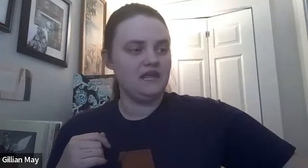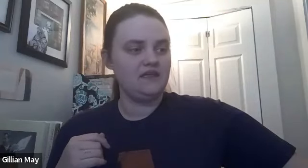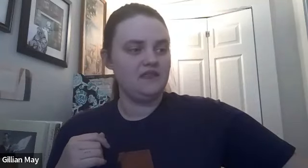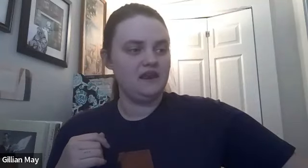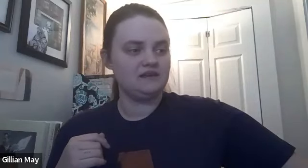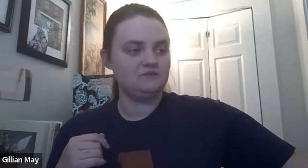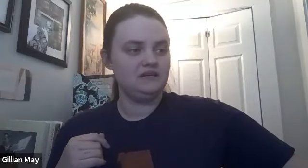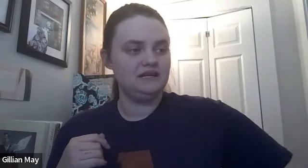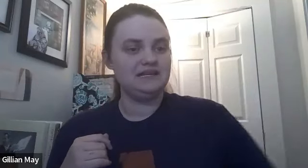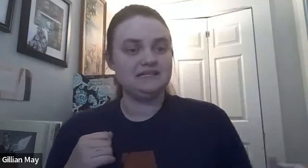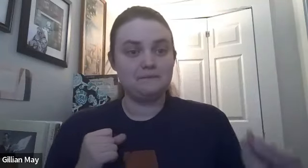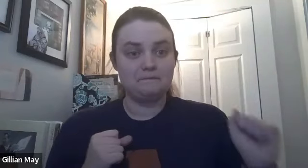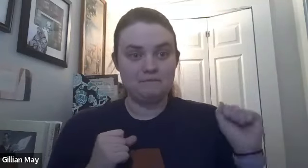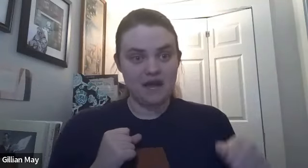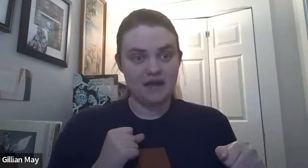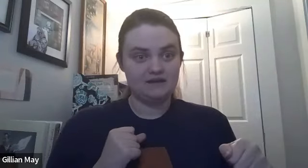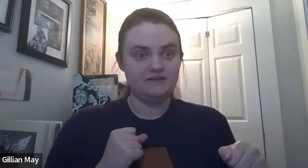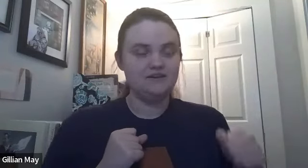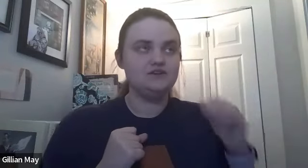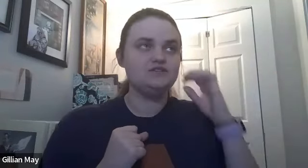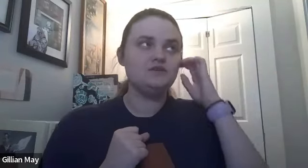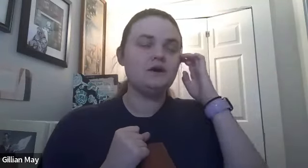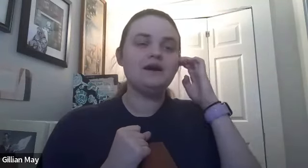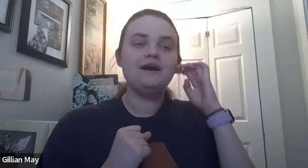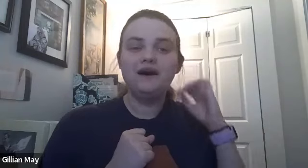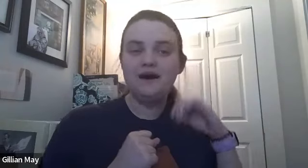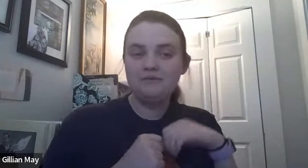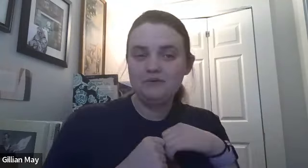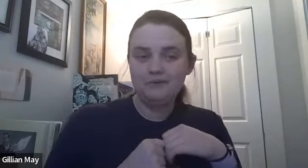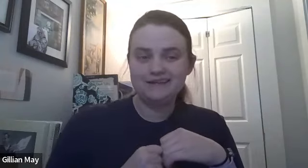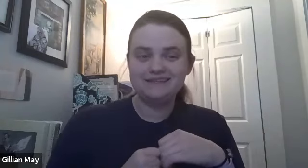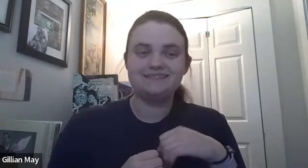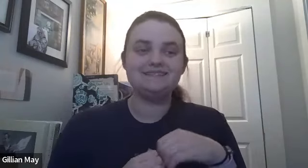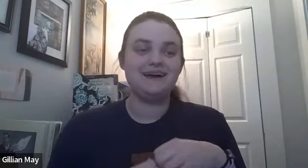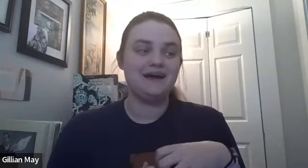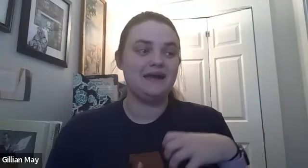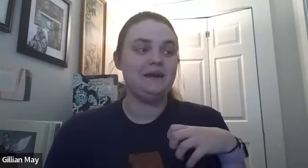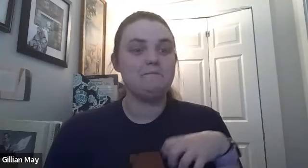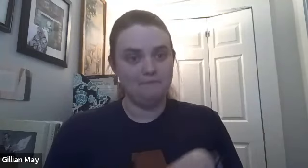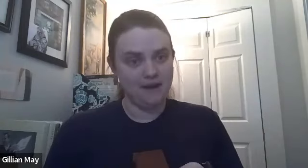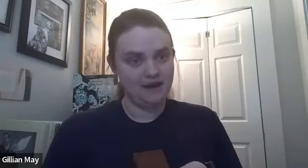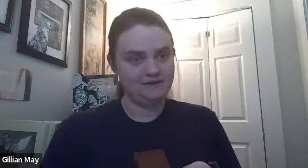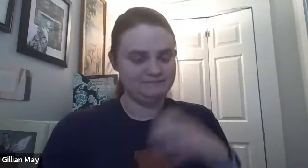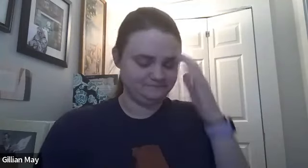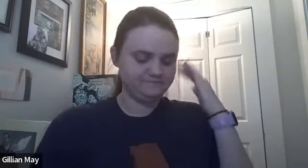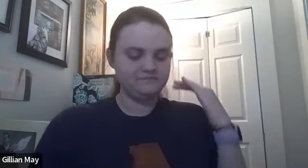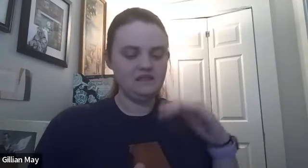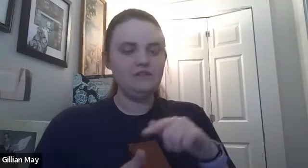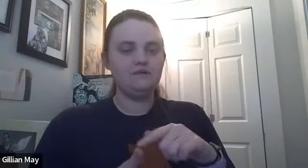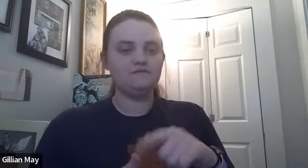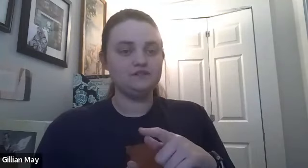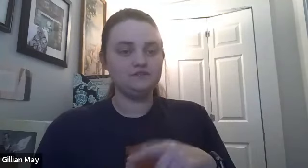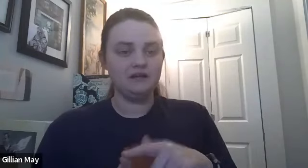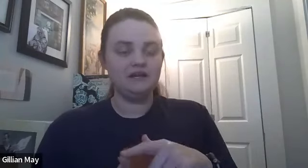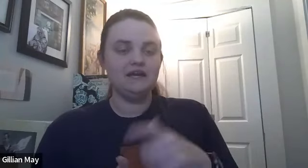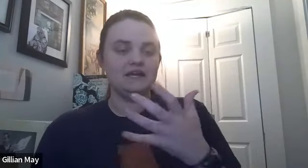Then the next one is mad. So there are a couple ways to sign mad. The first one is